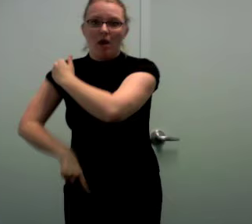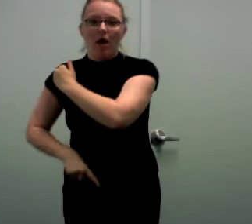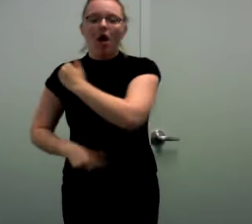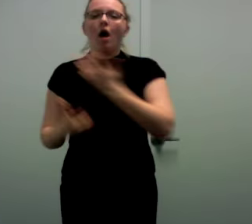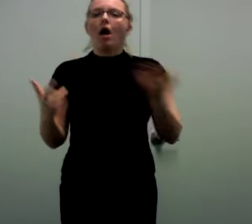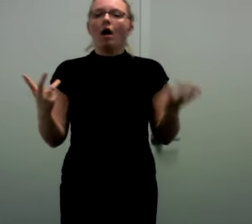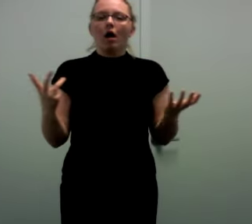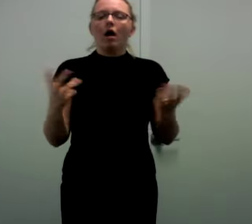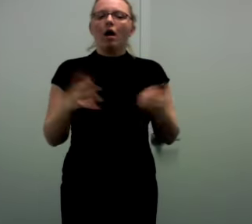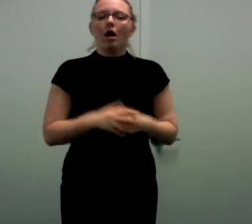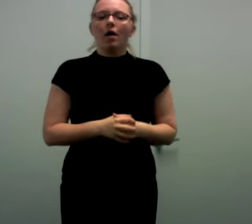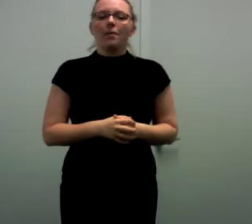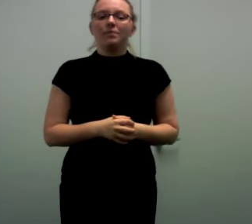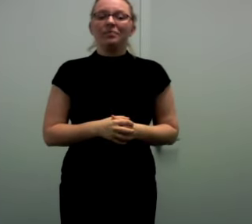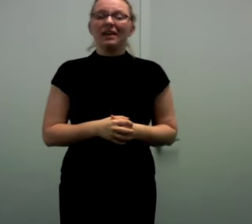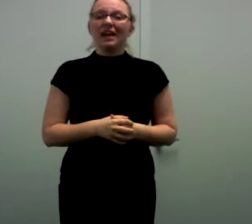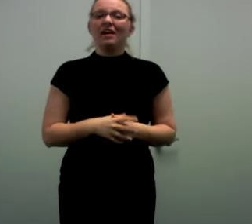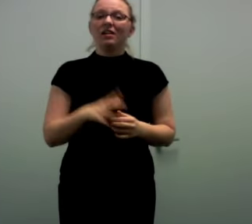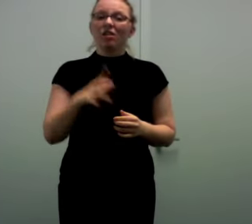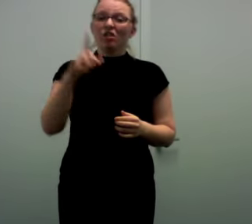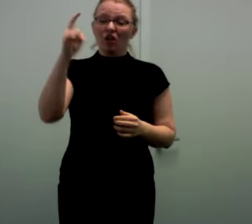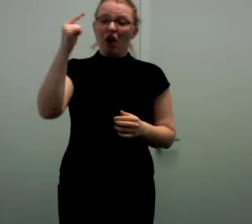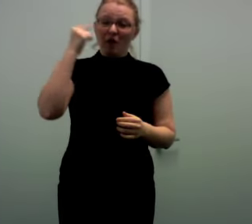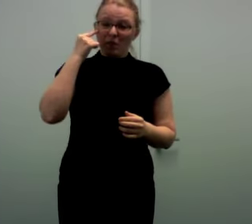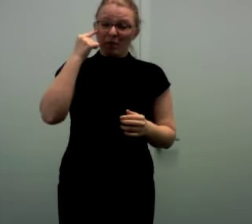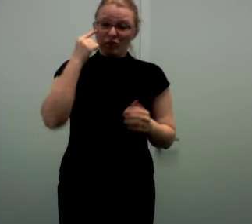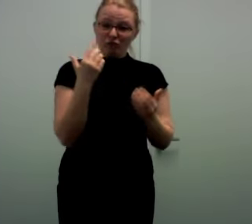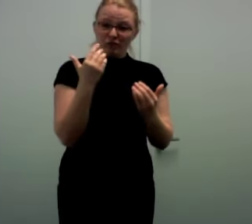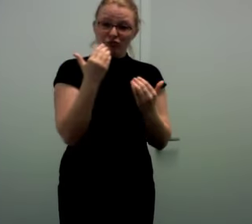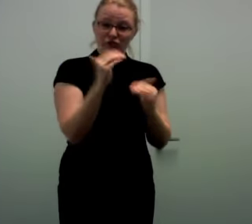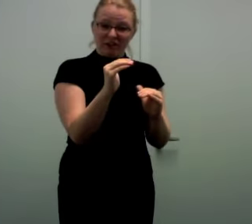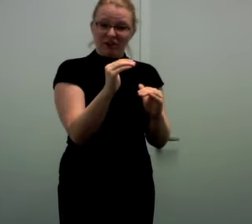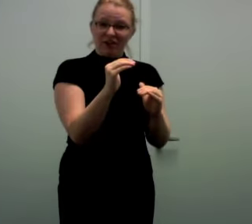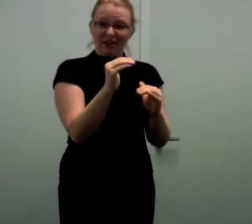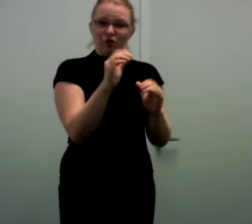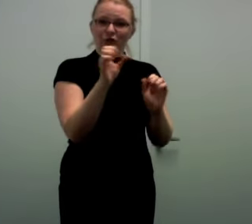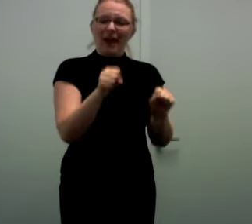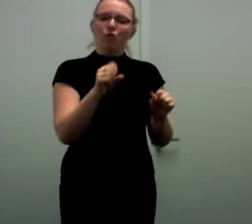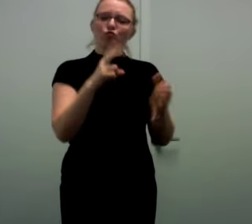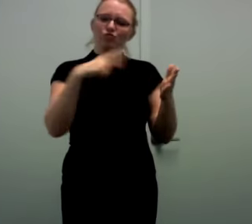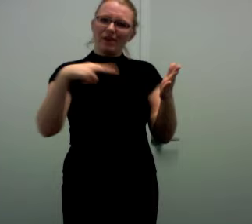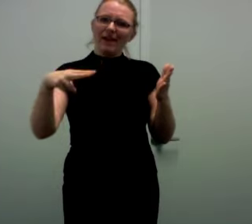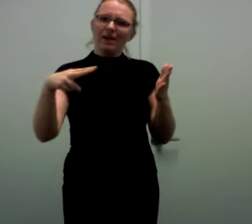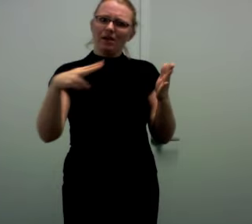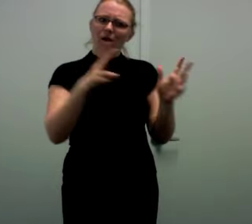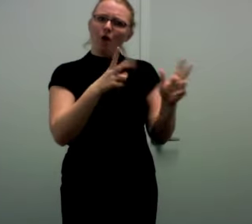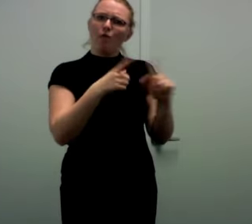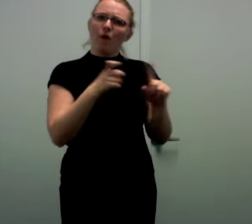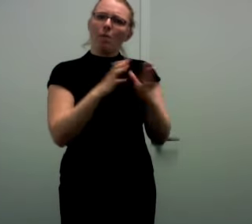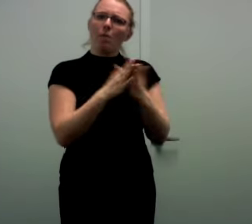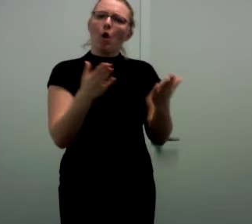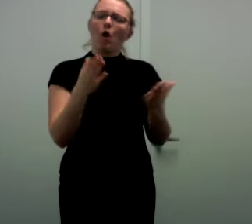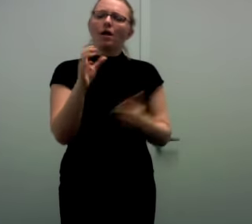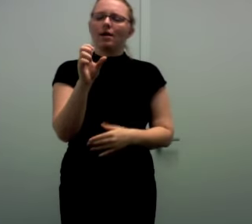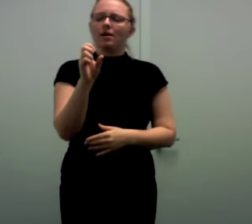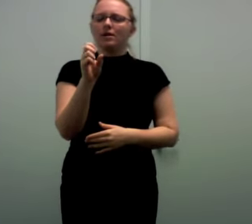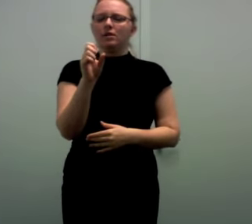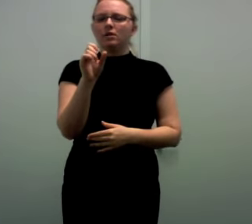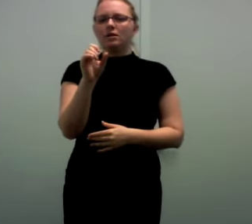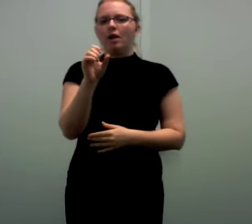restriction can be seen in Upton Sinclair's book, The Jungle. Upton Sinclair writes